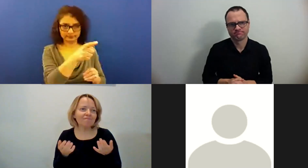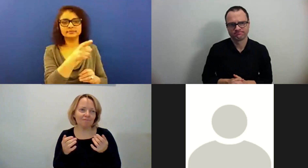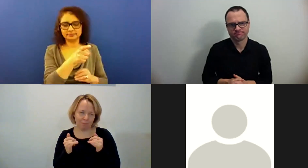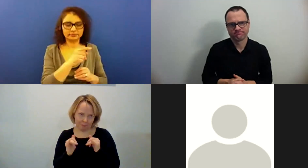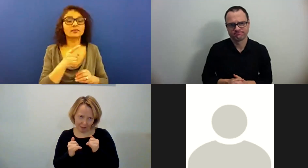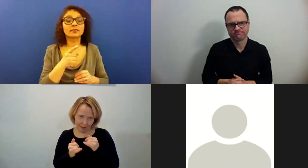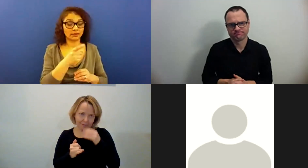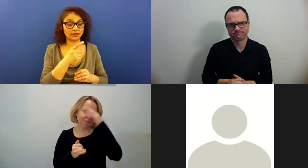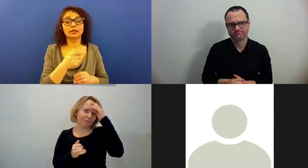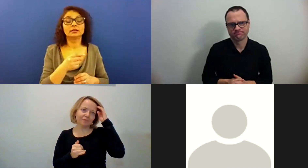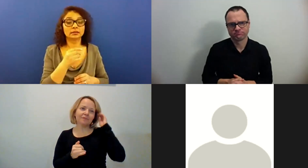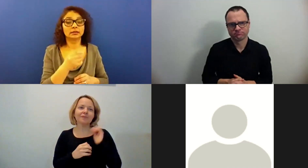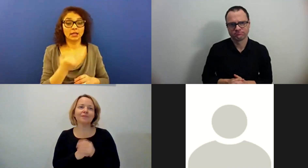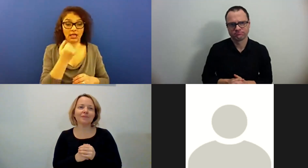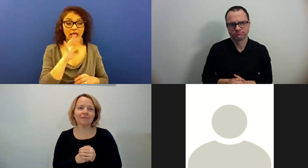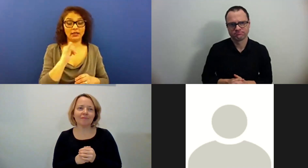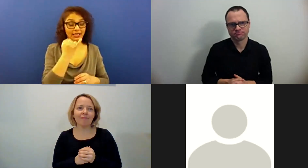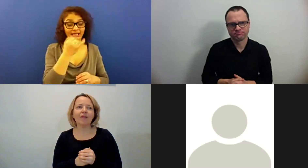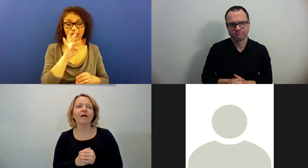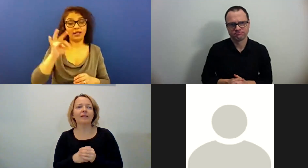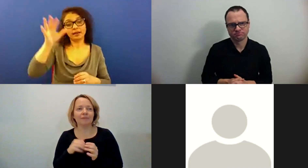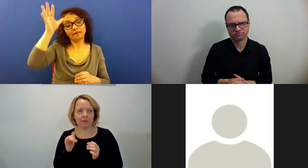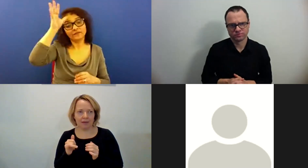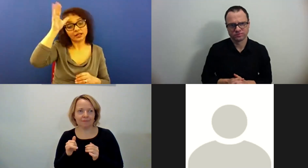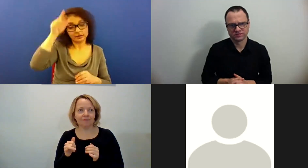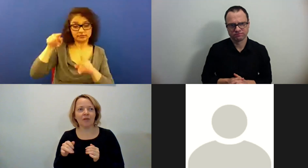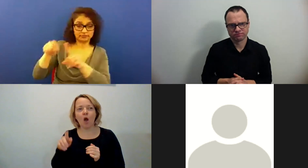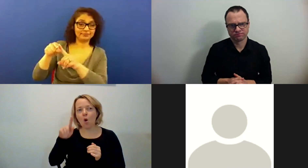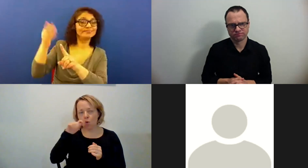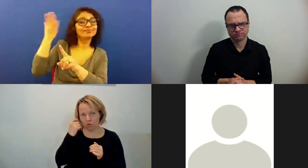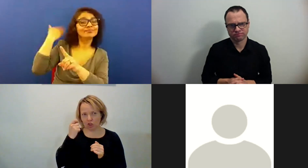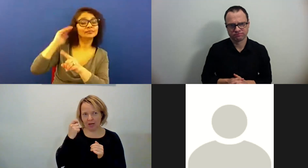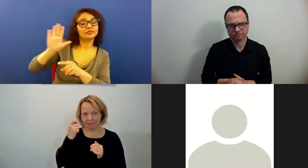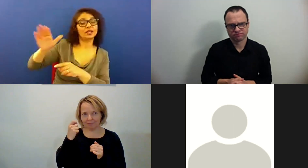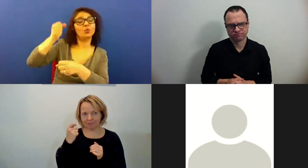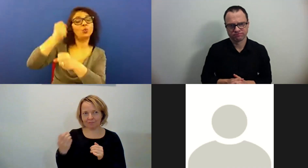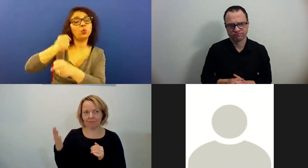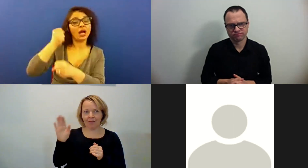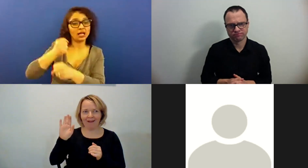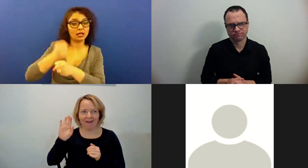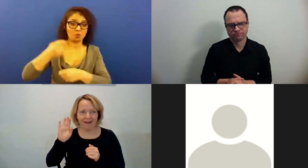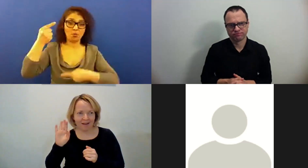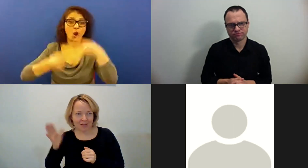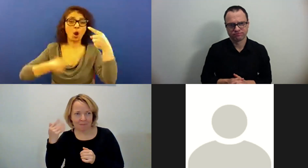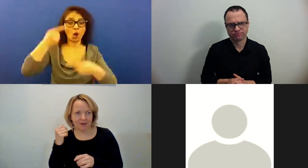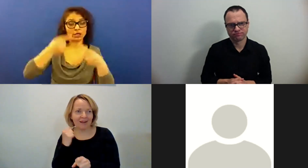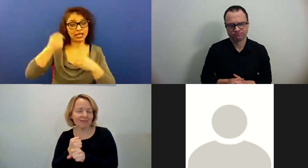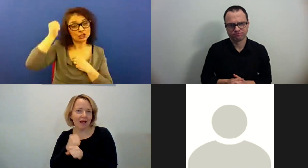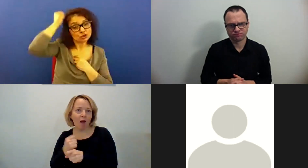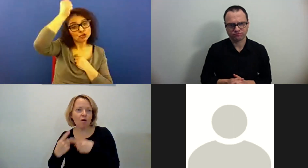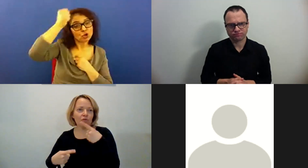teach you literacy, but without their life lessons, would you maybe stay in Kosovo? Yes, especially my